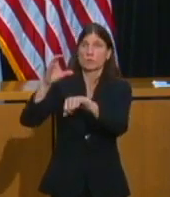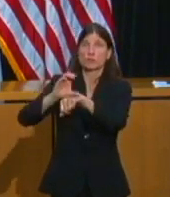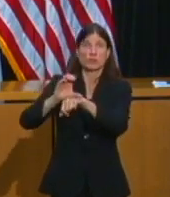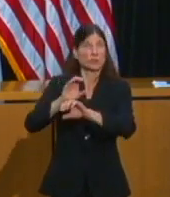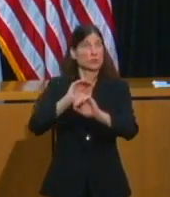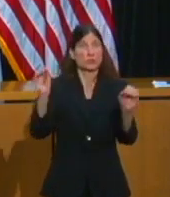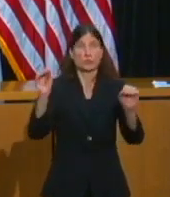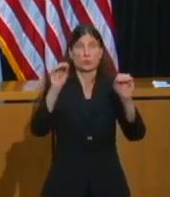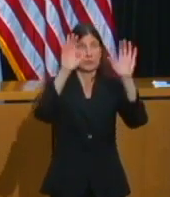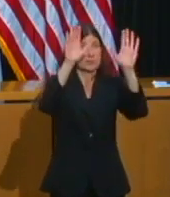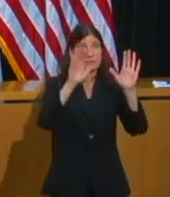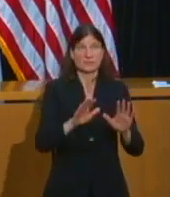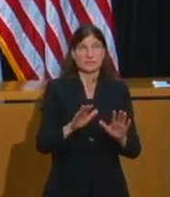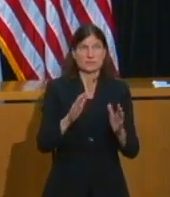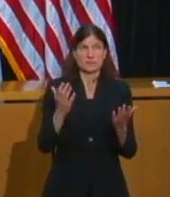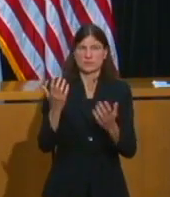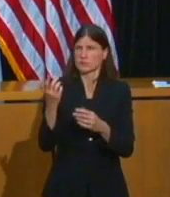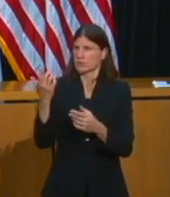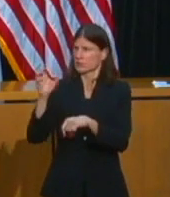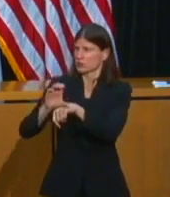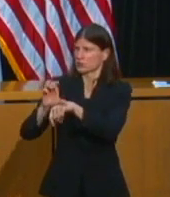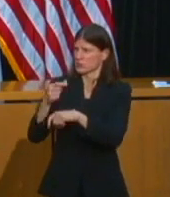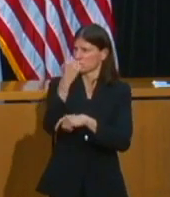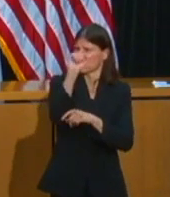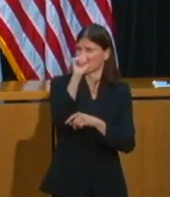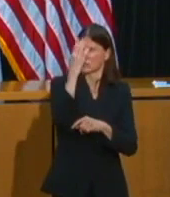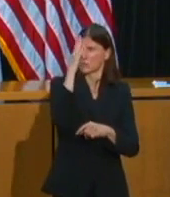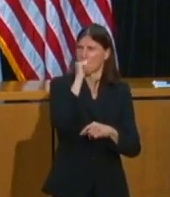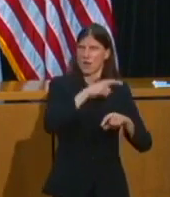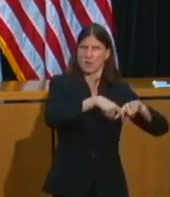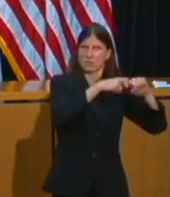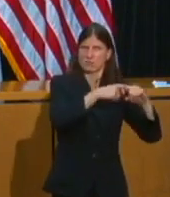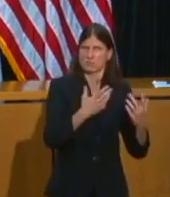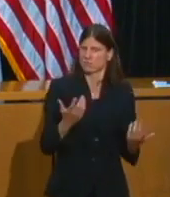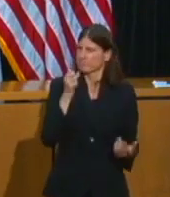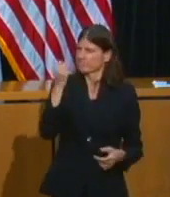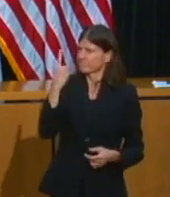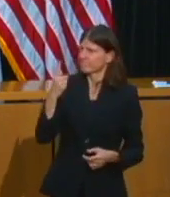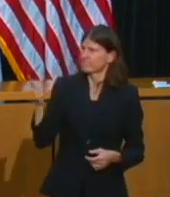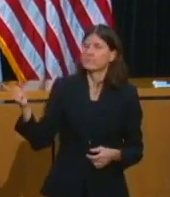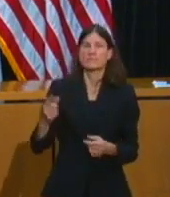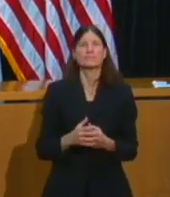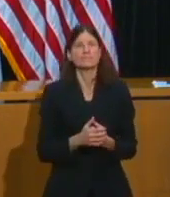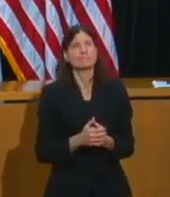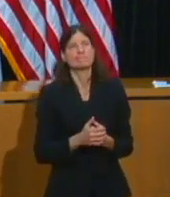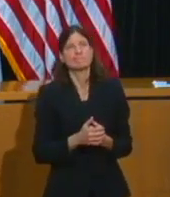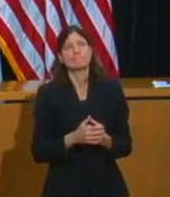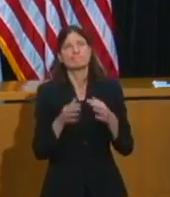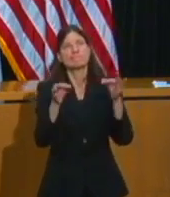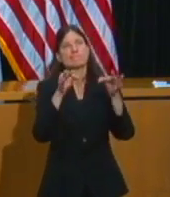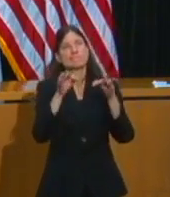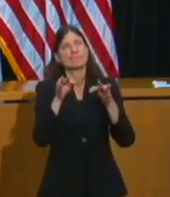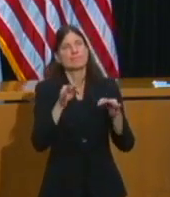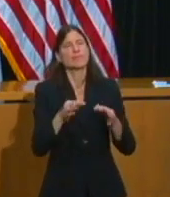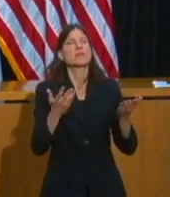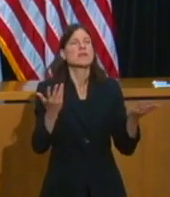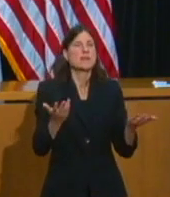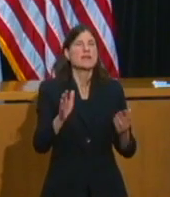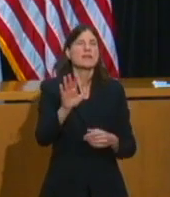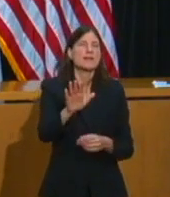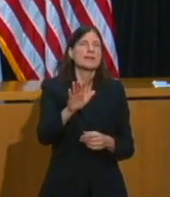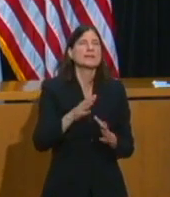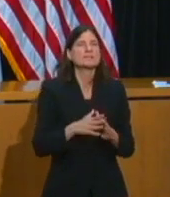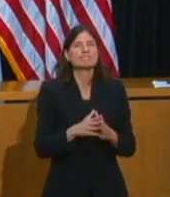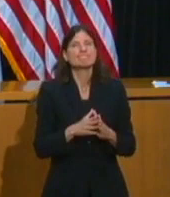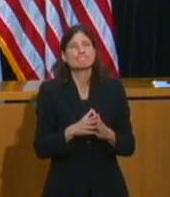put a pause on it so that we, in the name of public health? You know, there have been protests, none this big, but there have been